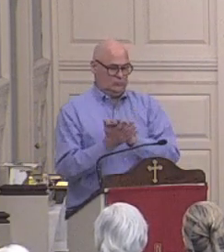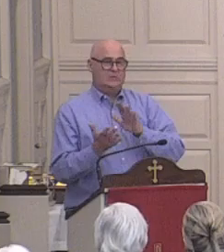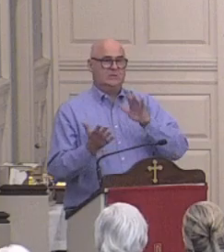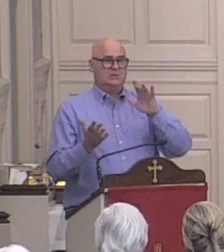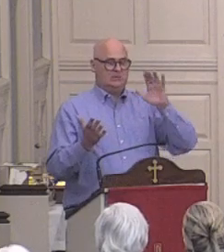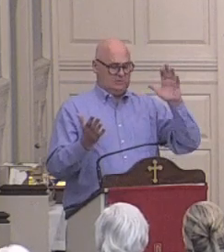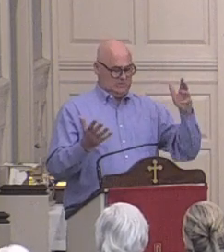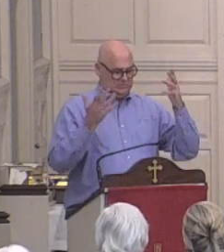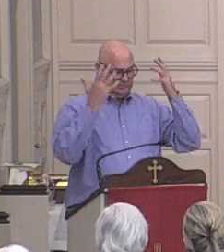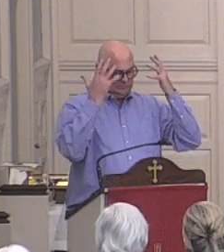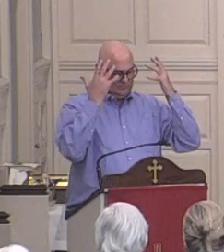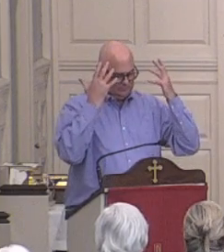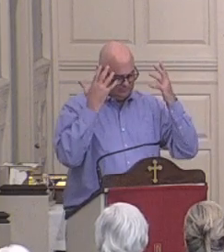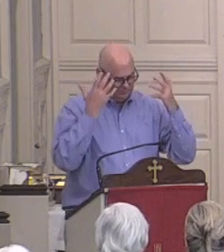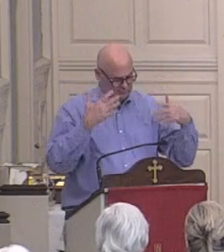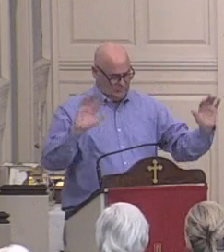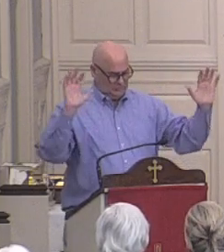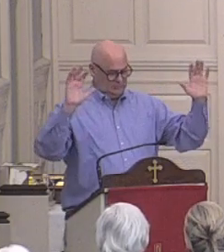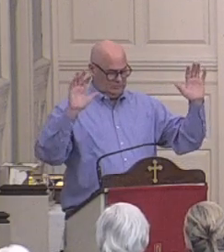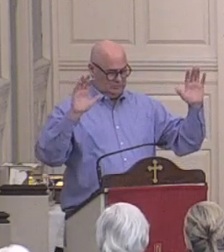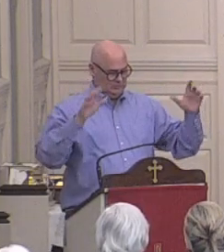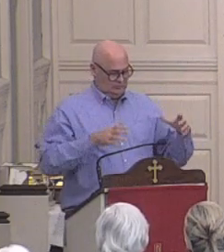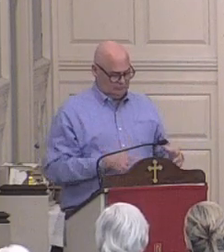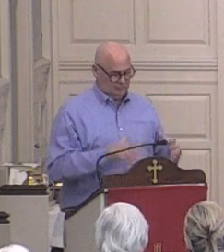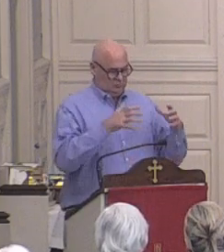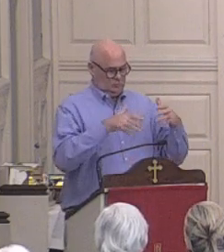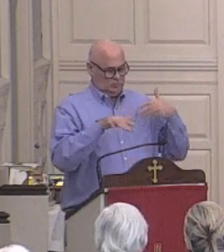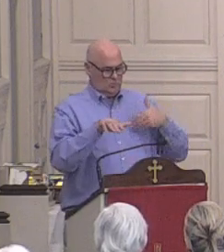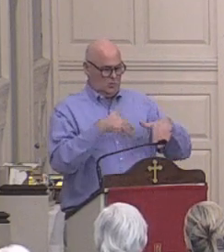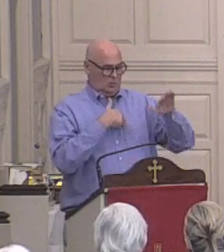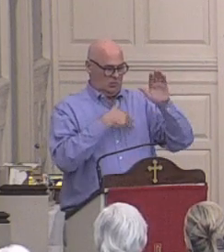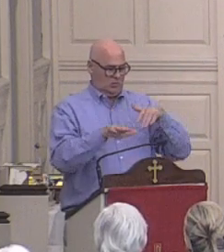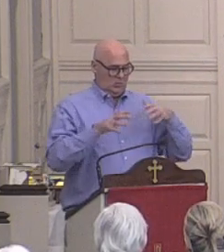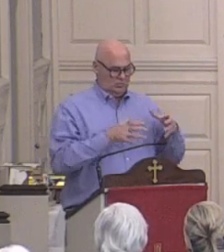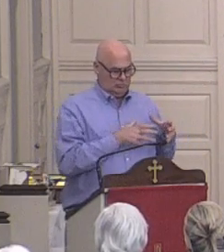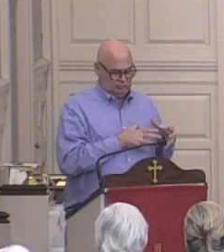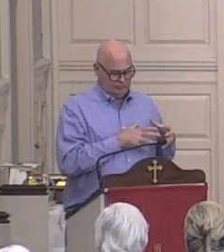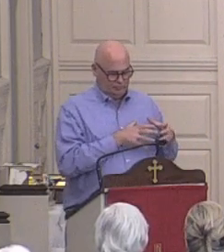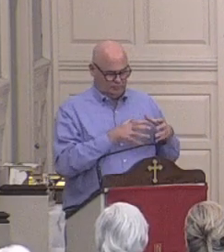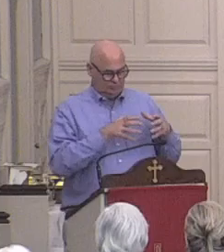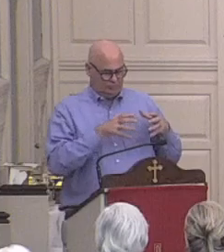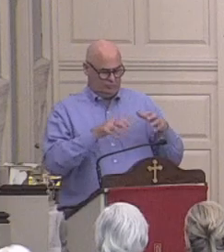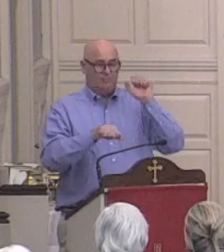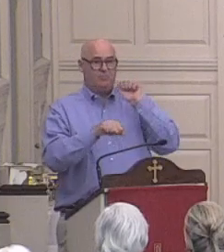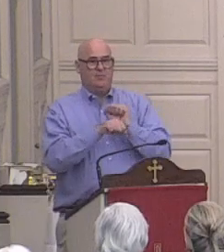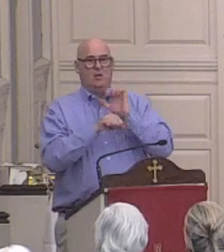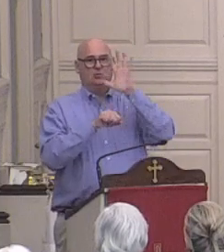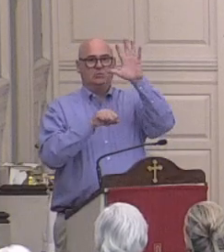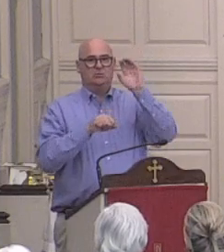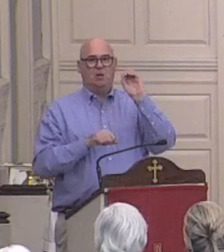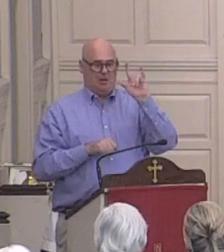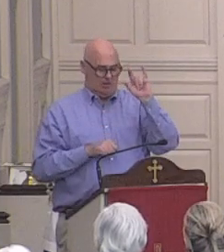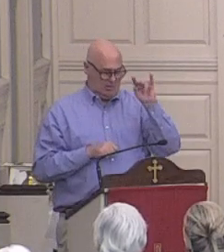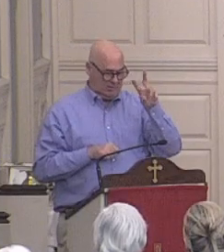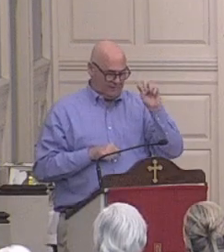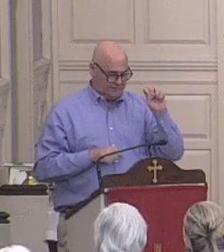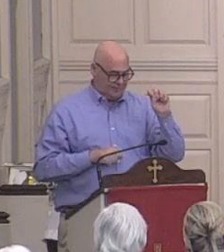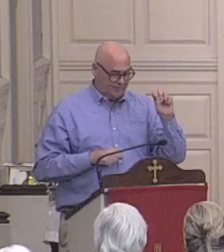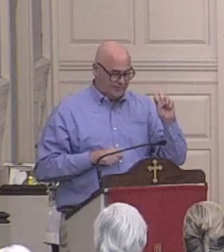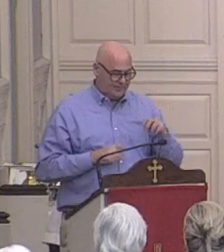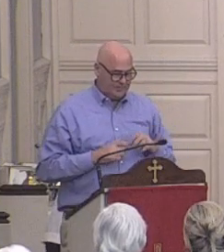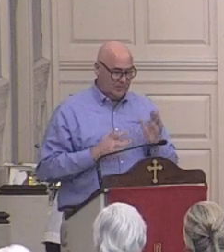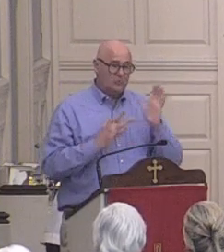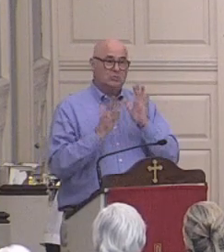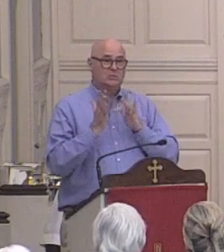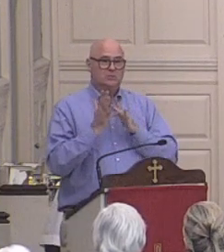Then, after singing a hymn, they went out to the Mount of Olives.